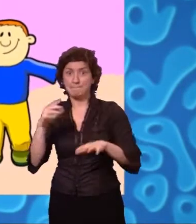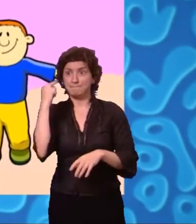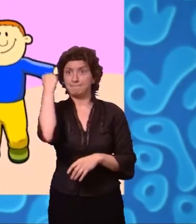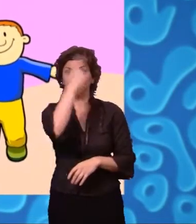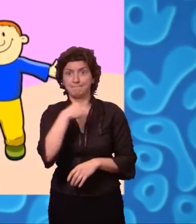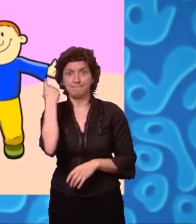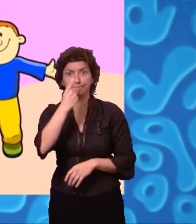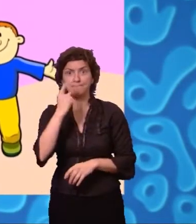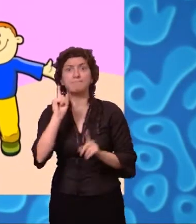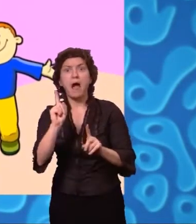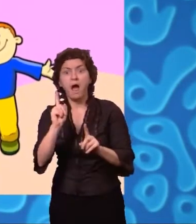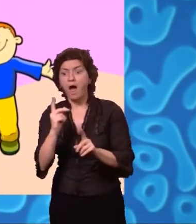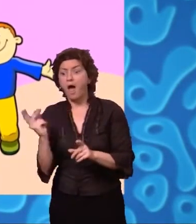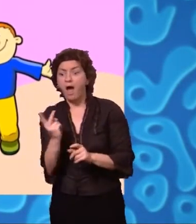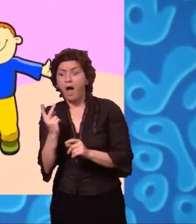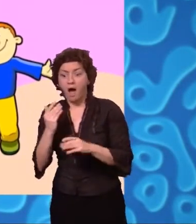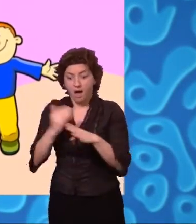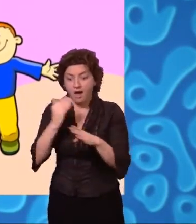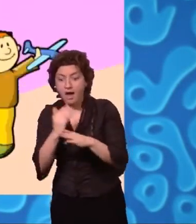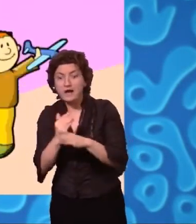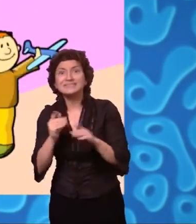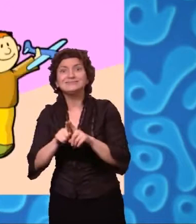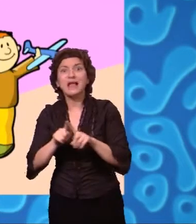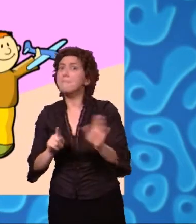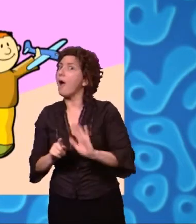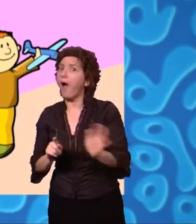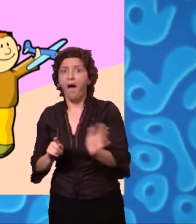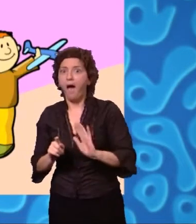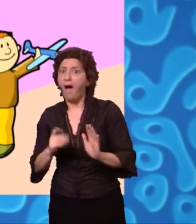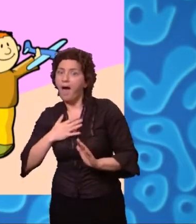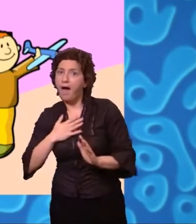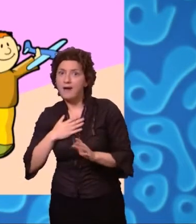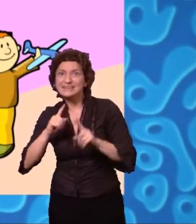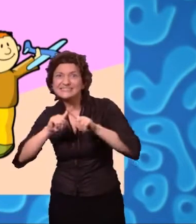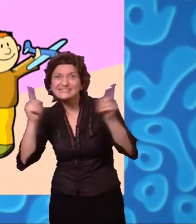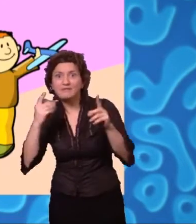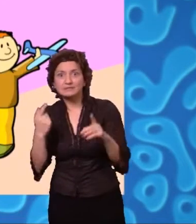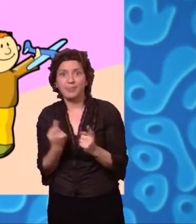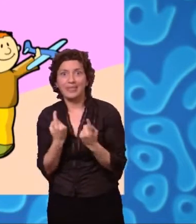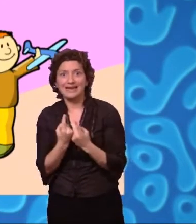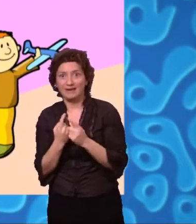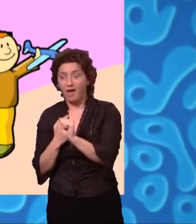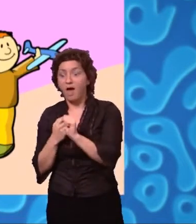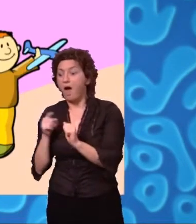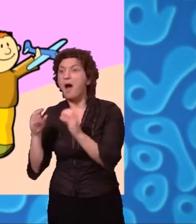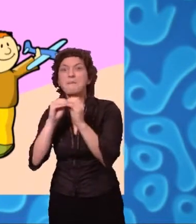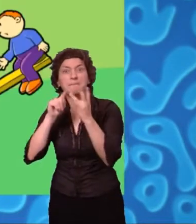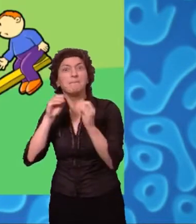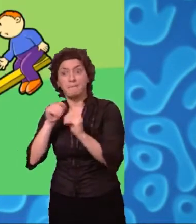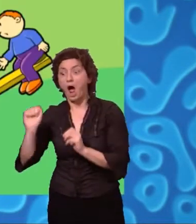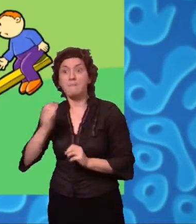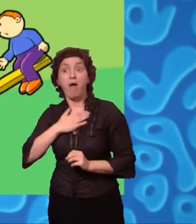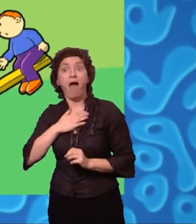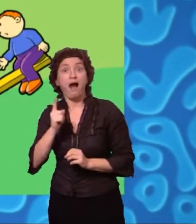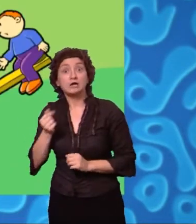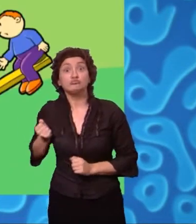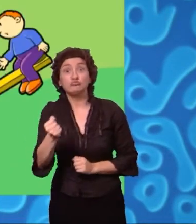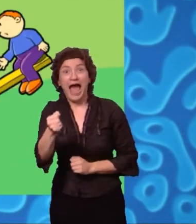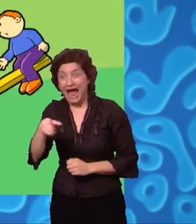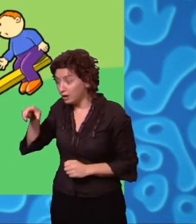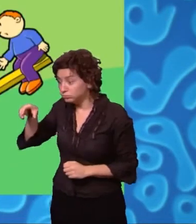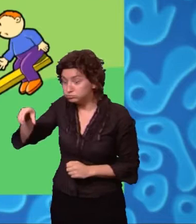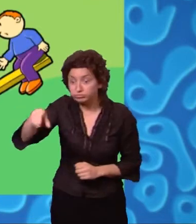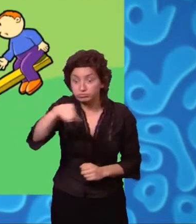they really wanted to do different things. Bob liked his toy train. Bill liked his toy plane. On the